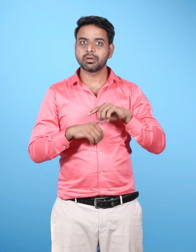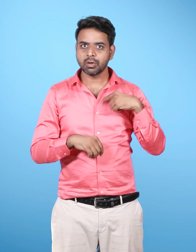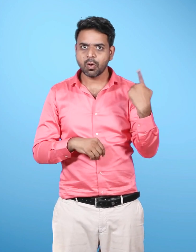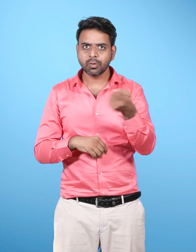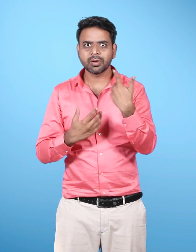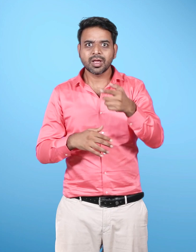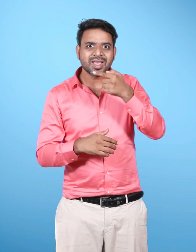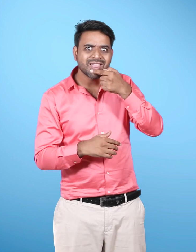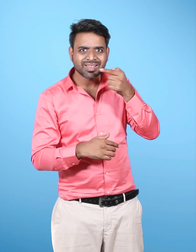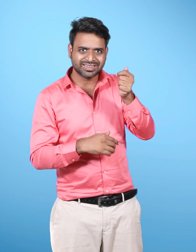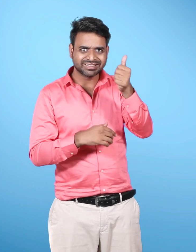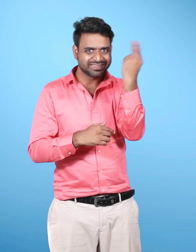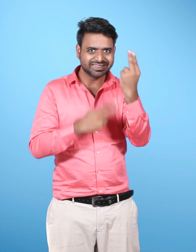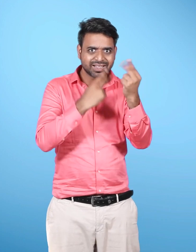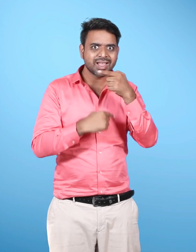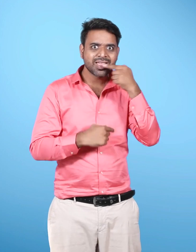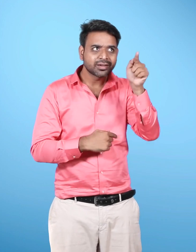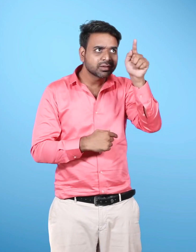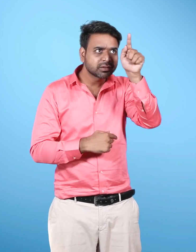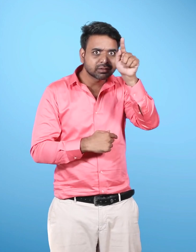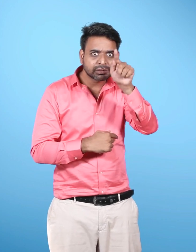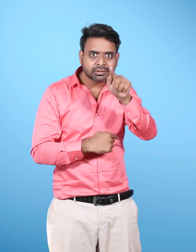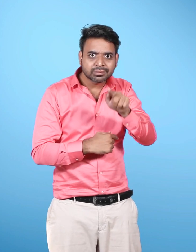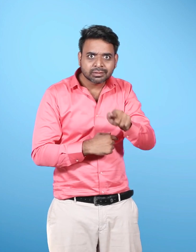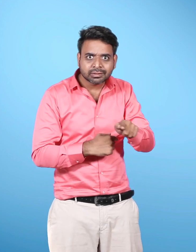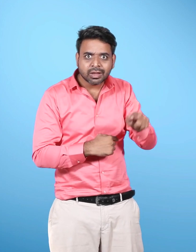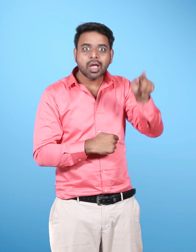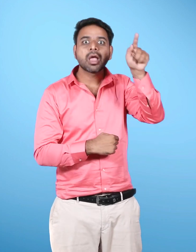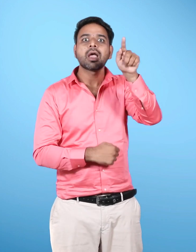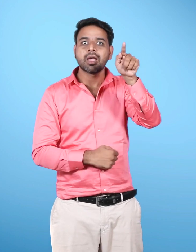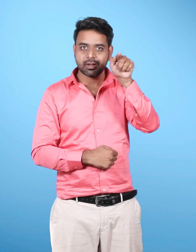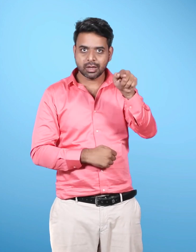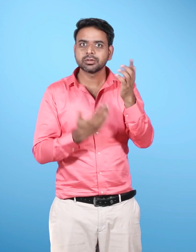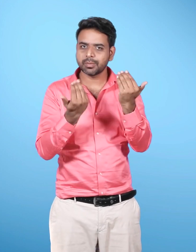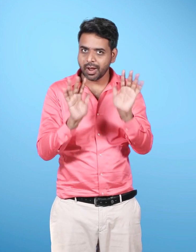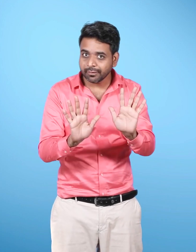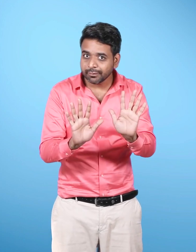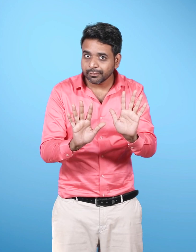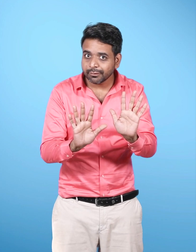Can you draw a red line on the figure indicating the complete circuit?